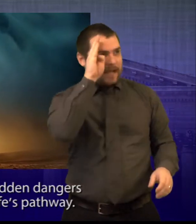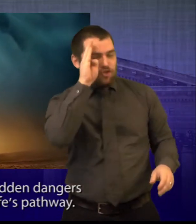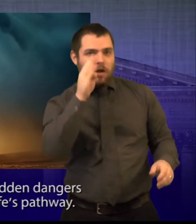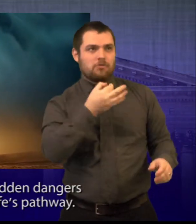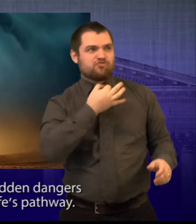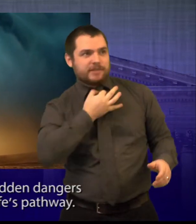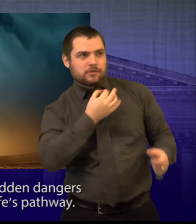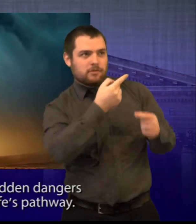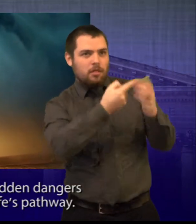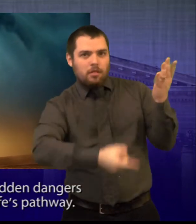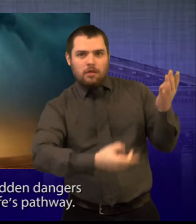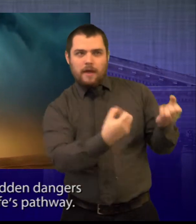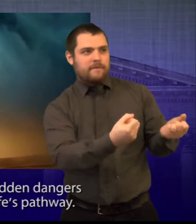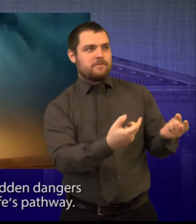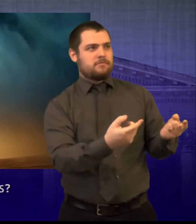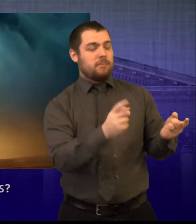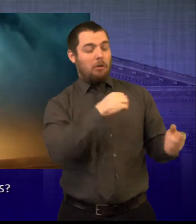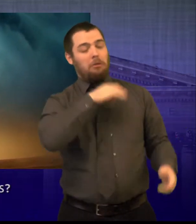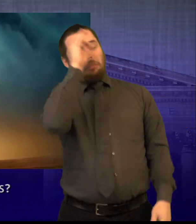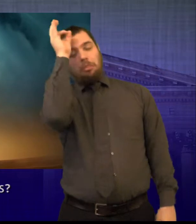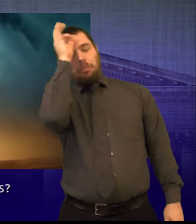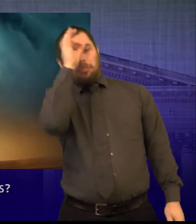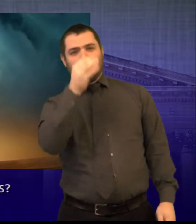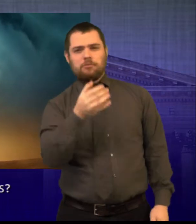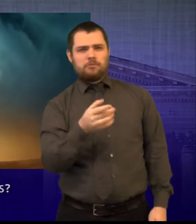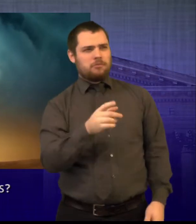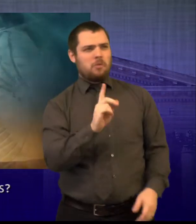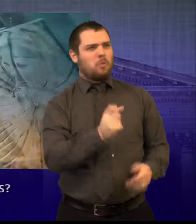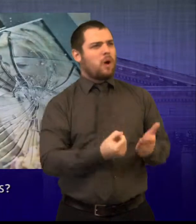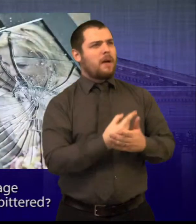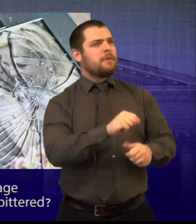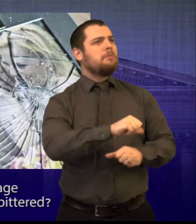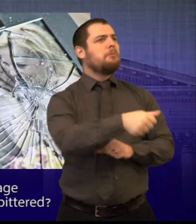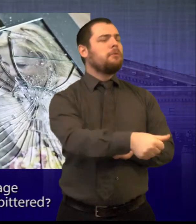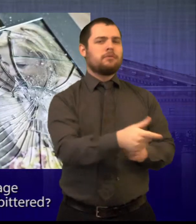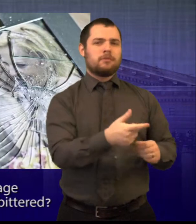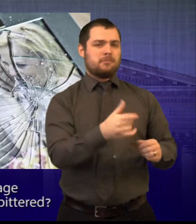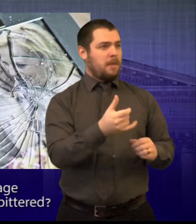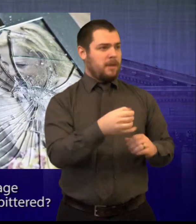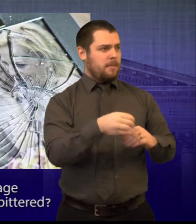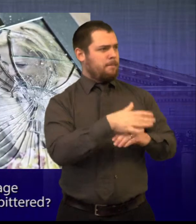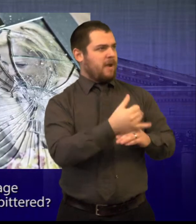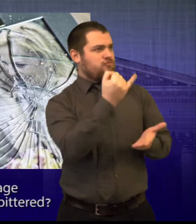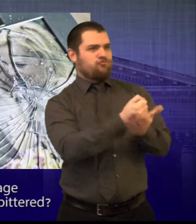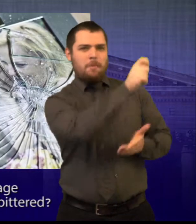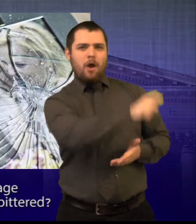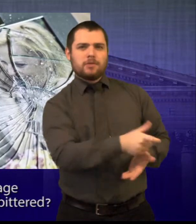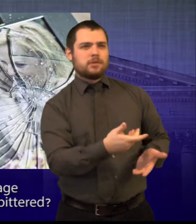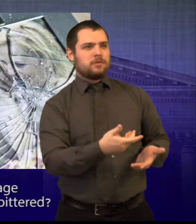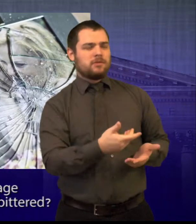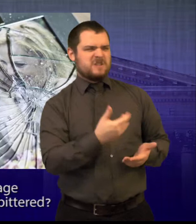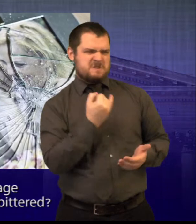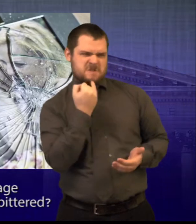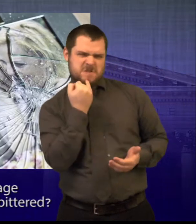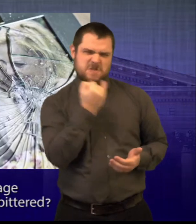tragedies which lurk along life's pathway. What will happen to us? Will I make a bad marriage and become